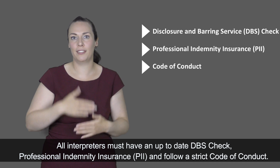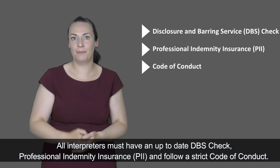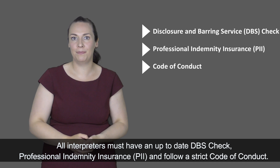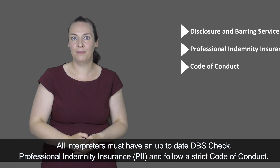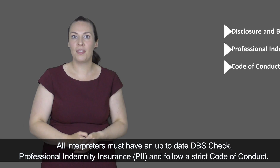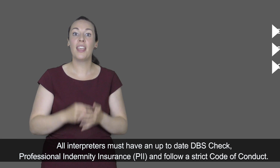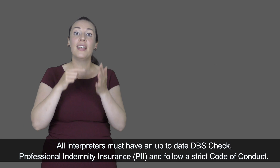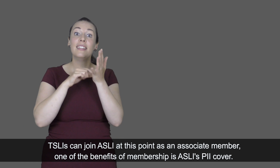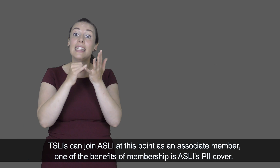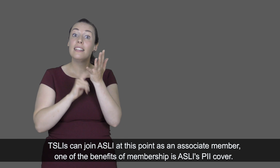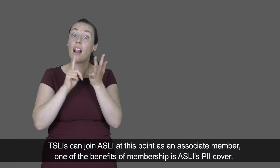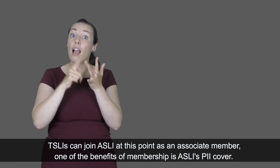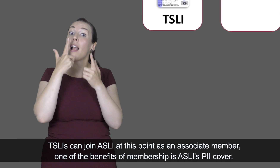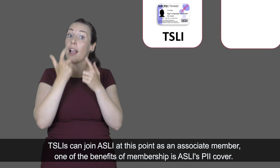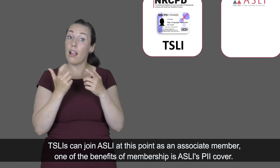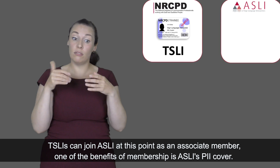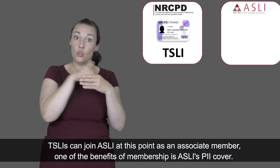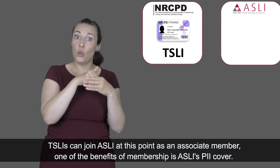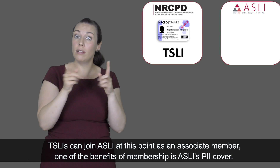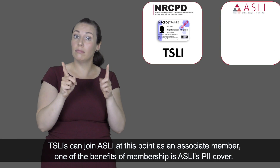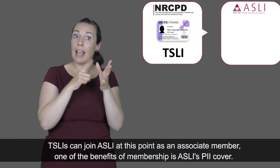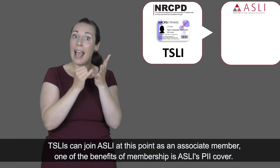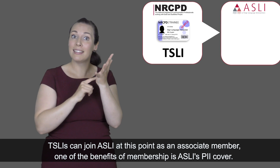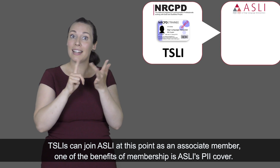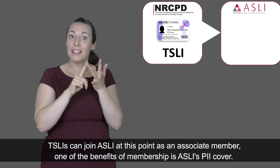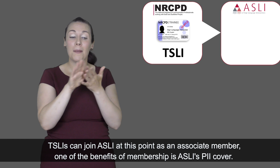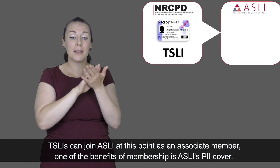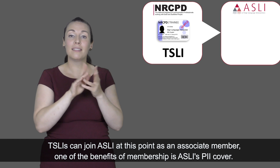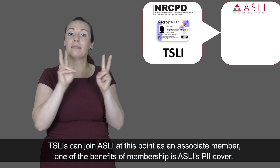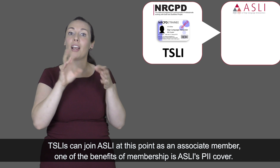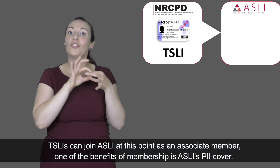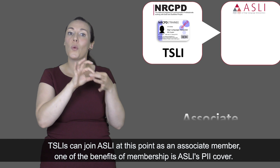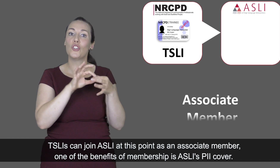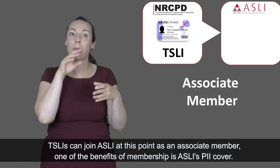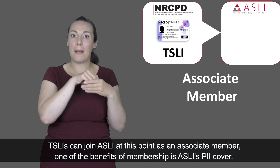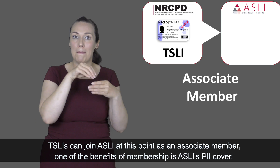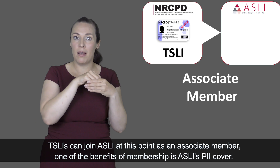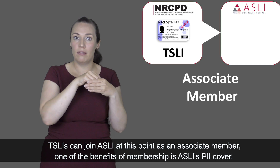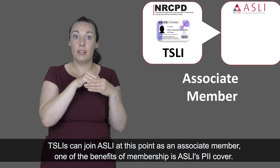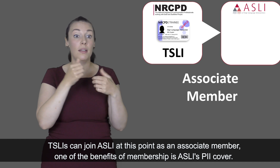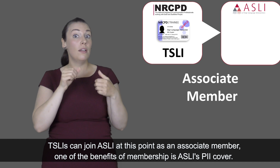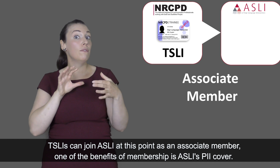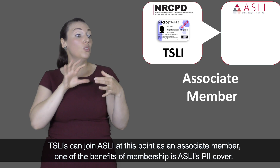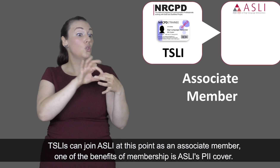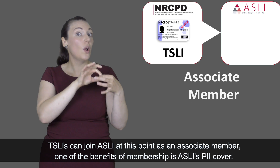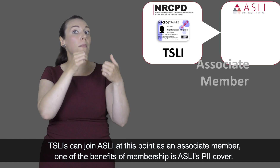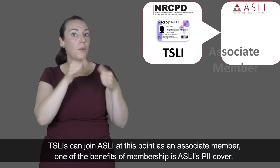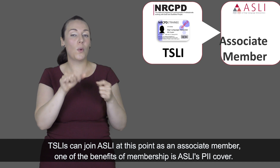conduct. TSLIs can join ASLI at this point as an associate member. One of the benefits of membership